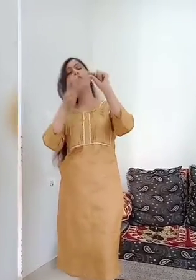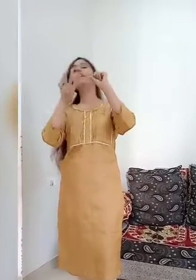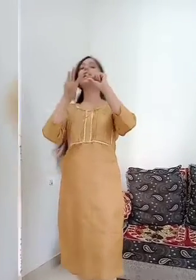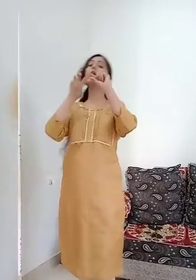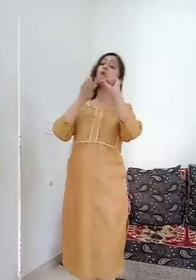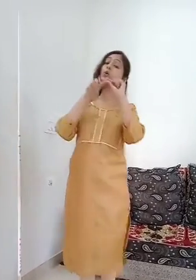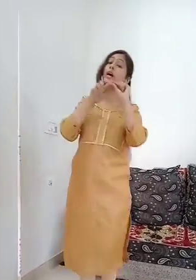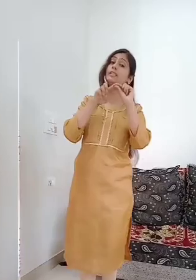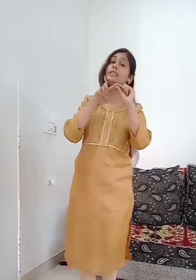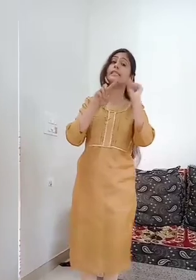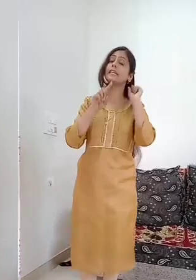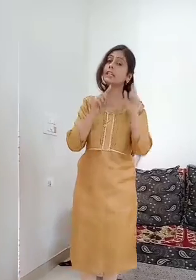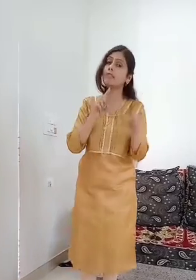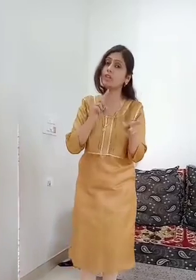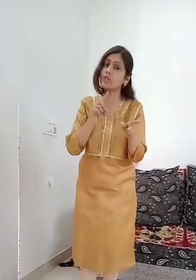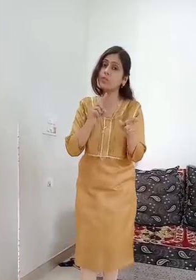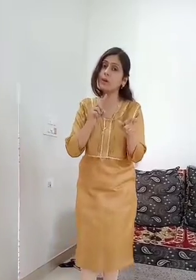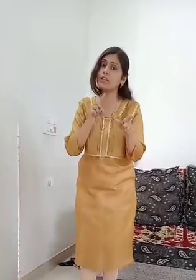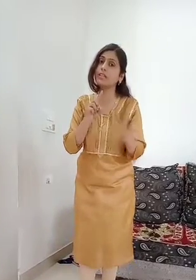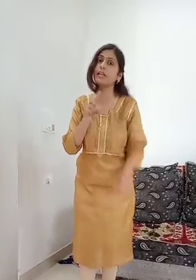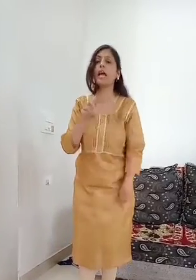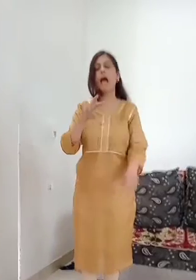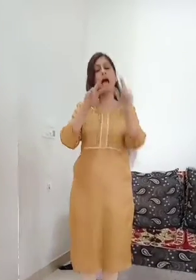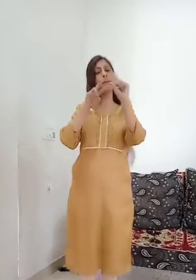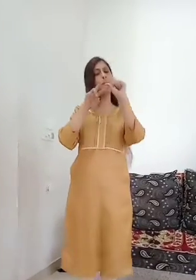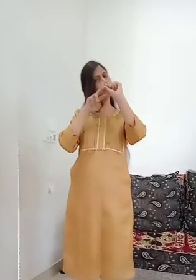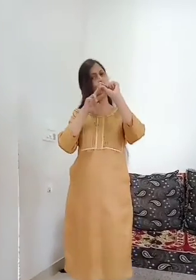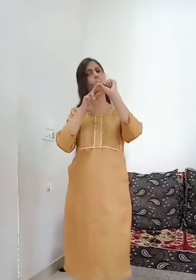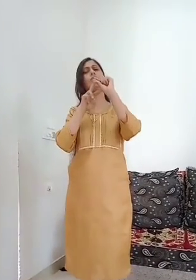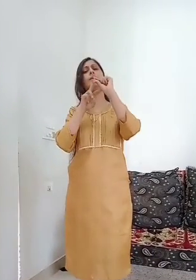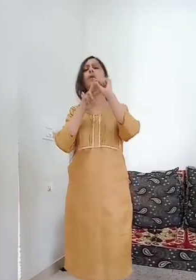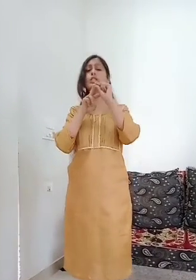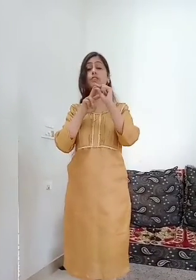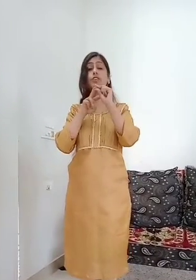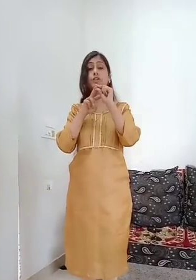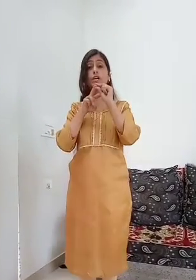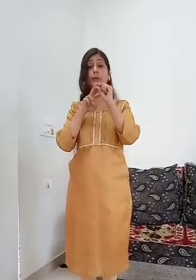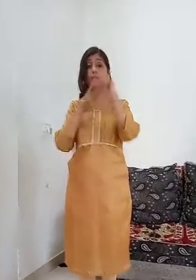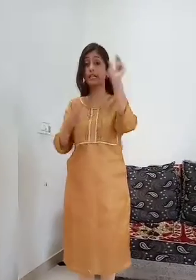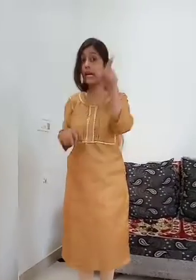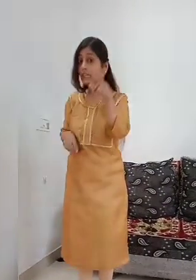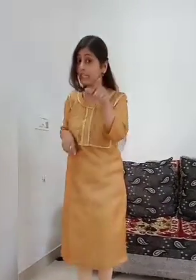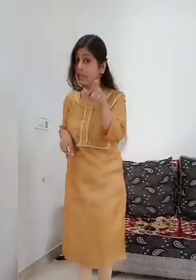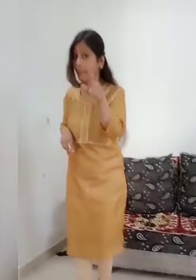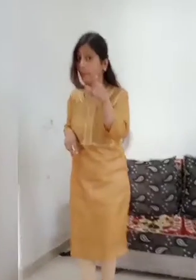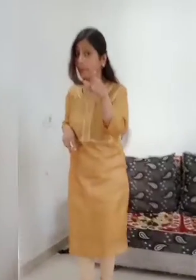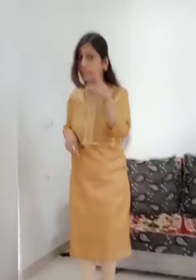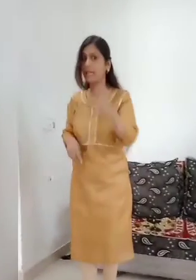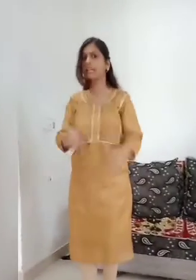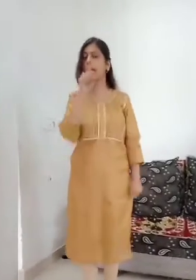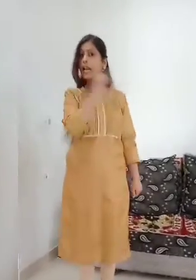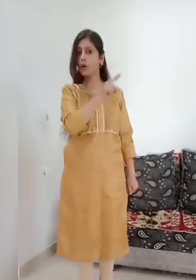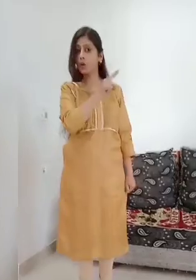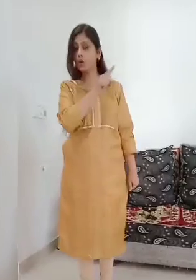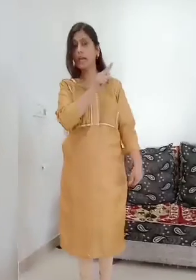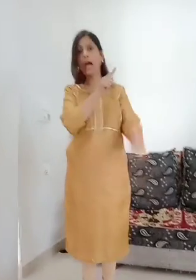where electron are the negatively charged particle and proton is the positively charged particle. And that is the remember things, the electron and